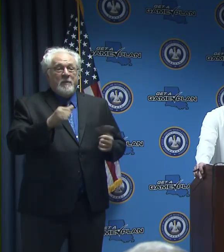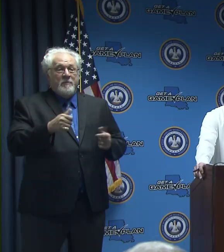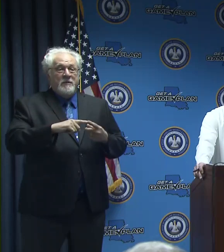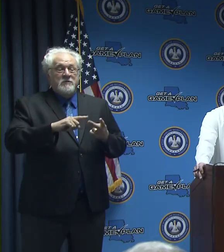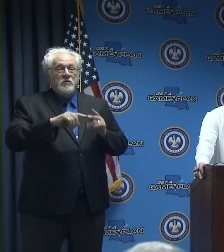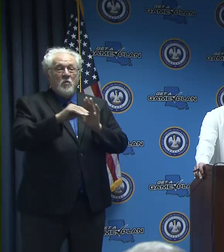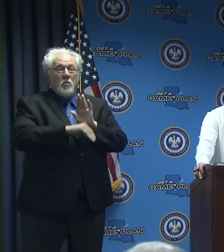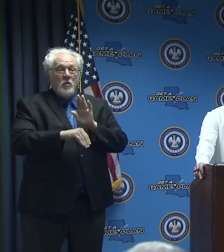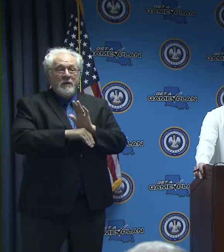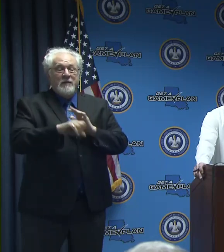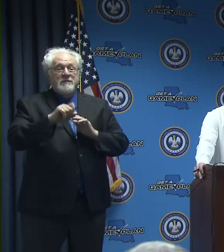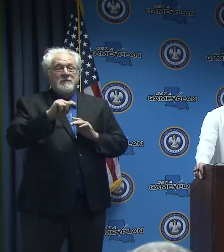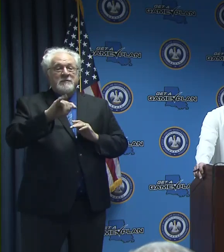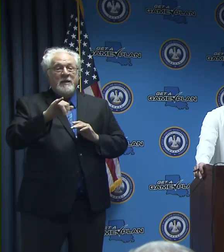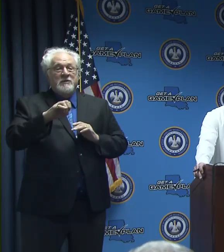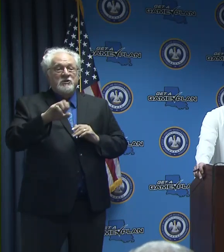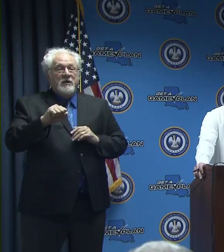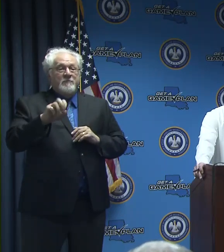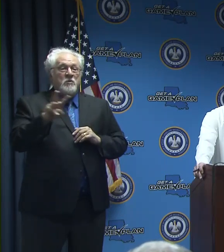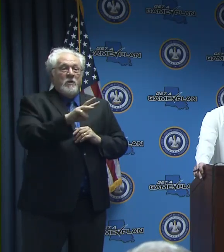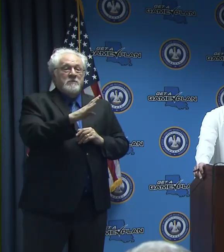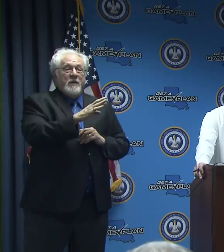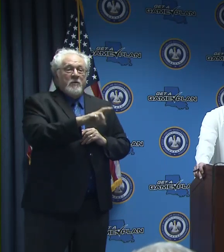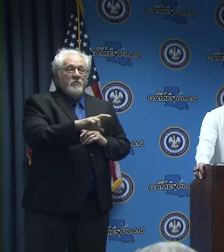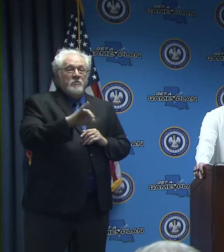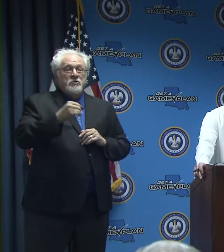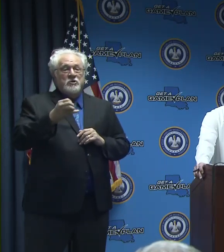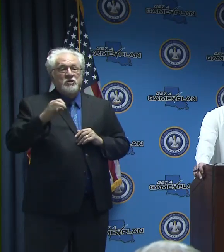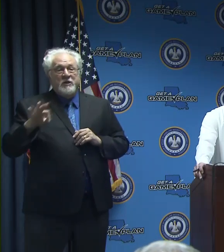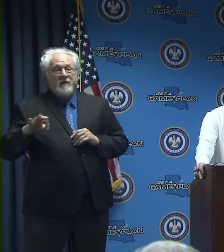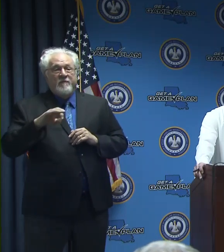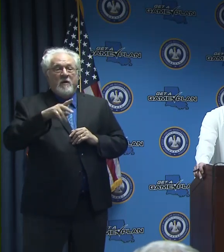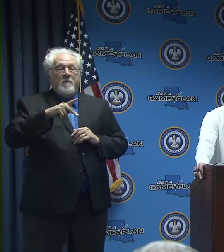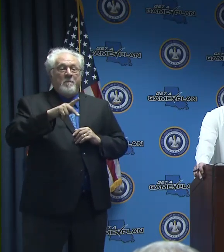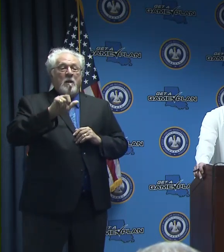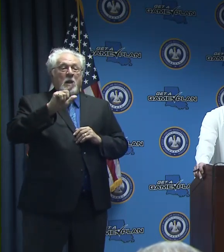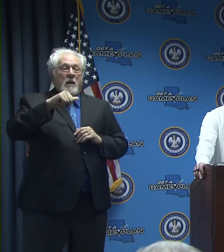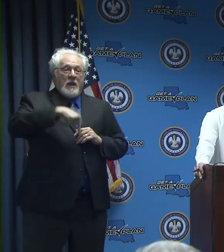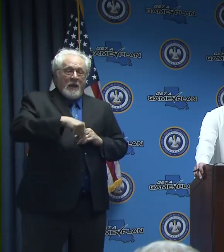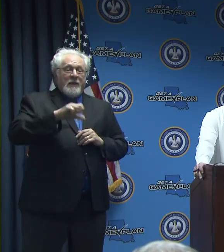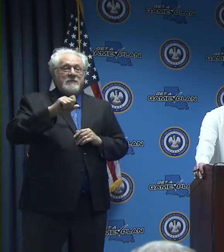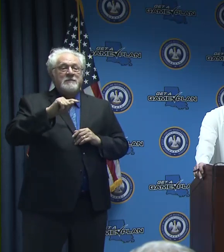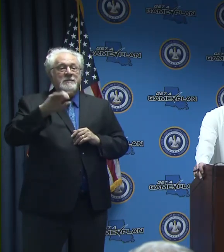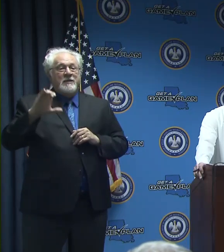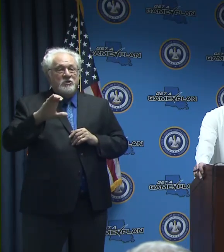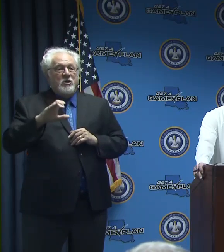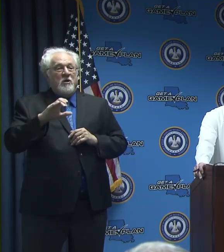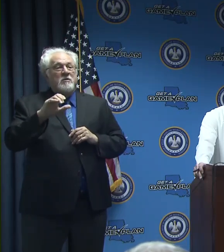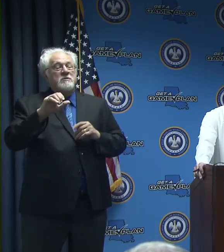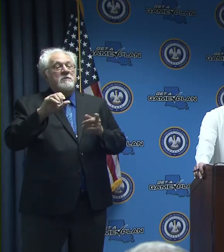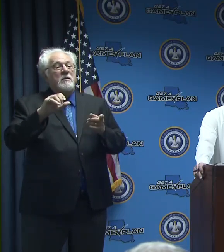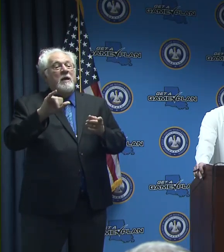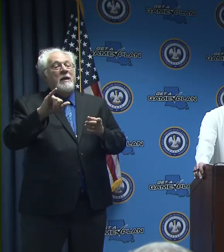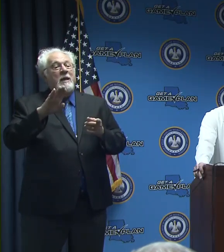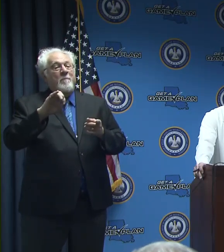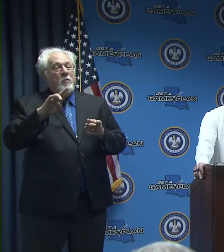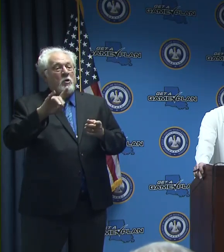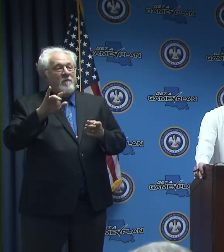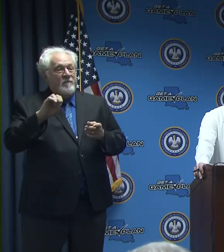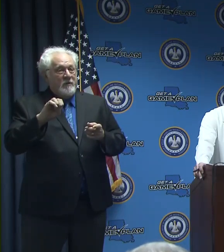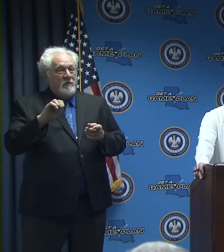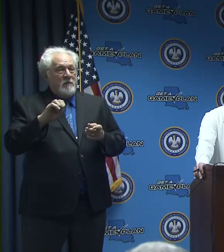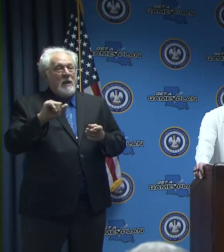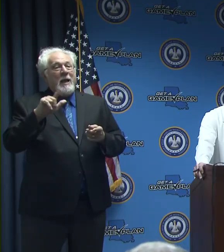Parish, St. James, West Baton Rouge, Jefferson Parish, Plaquemine, St. Charles, Allen, St. Bernard, Iberville. 2 days